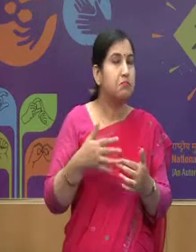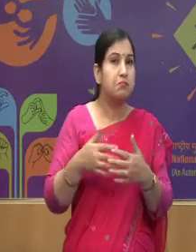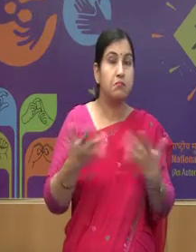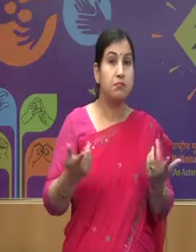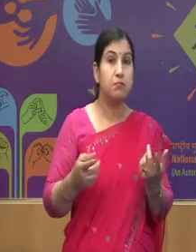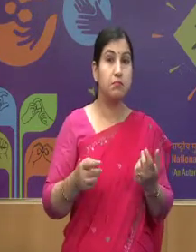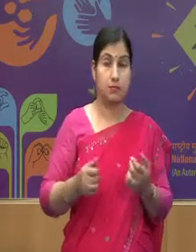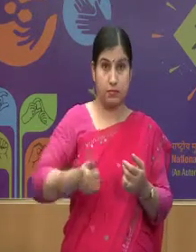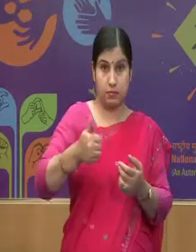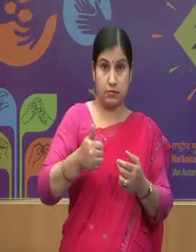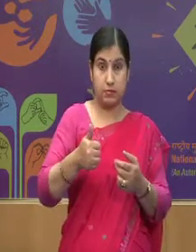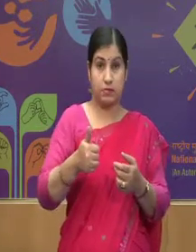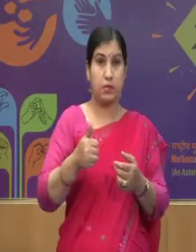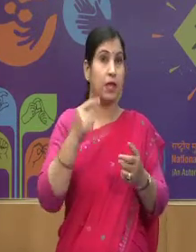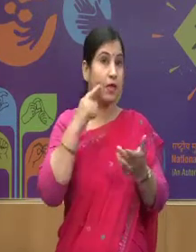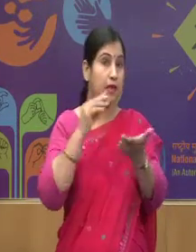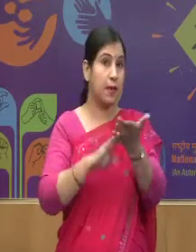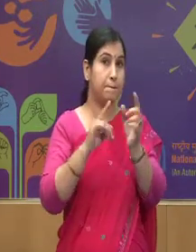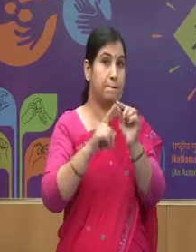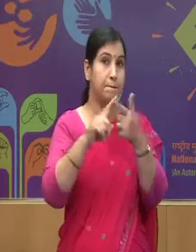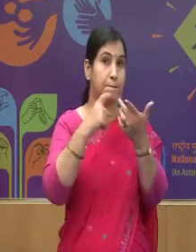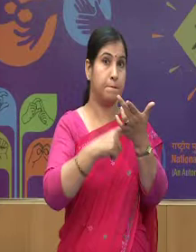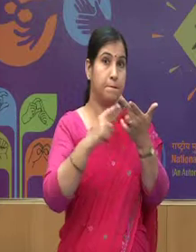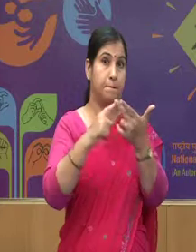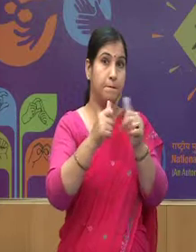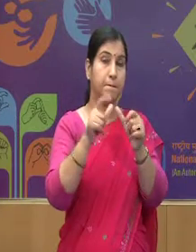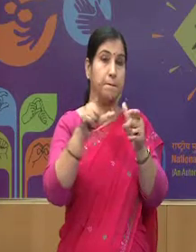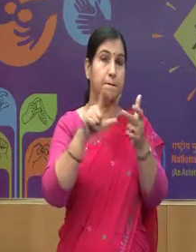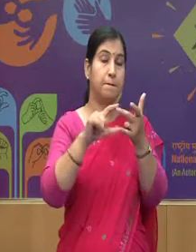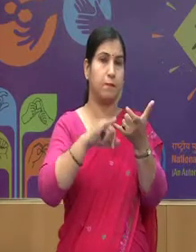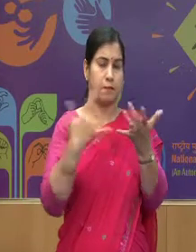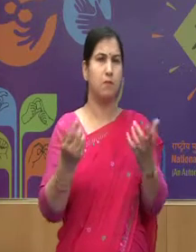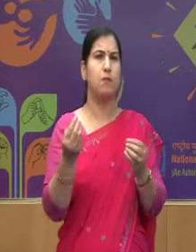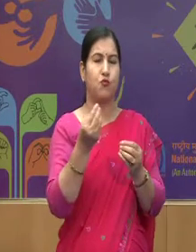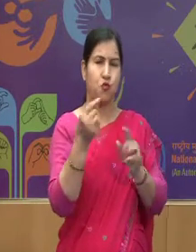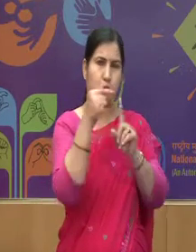However, imperialism had some good results also.